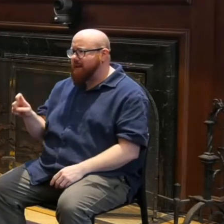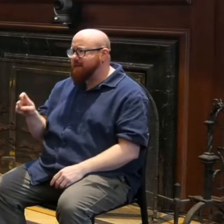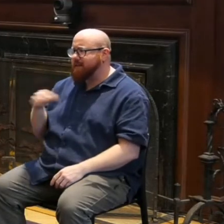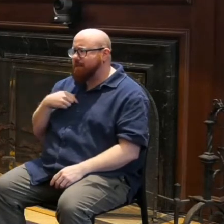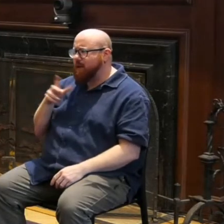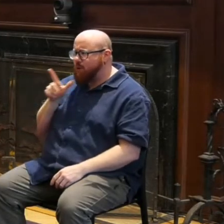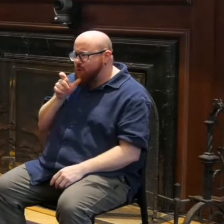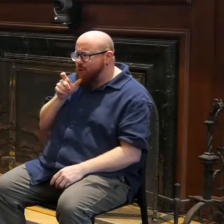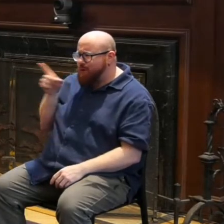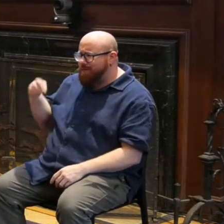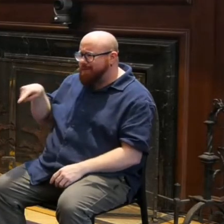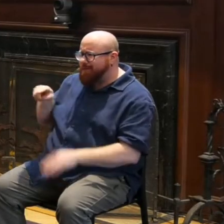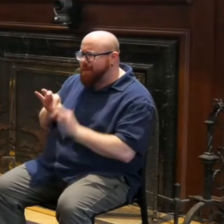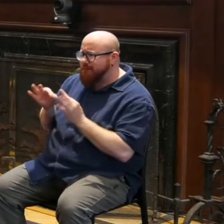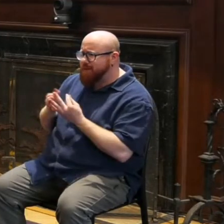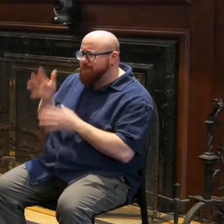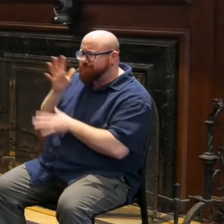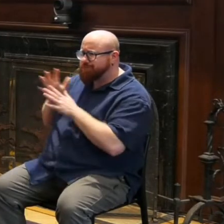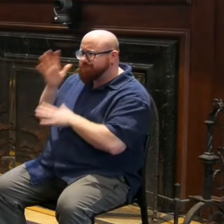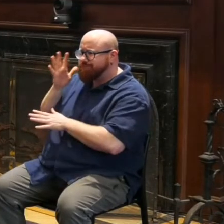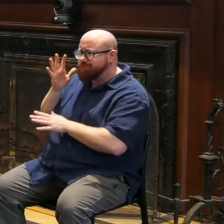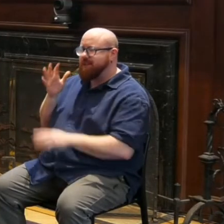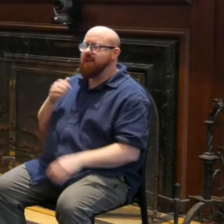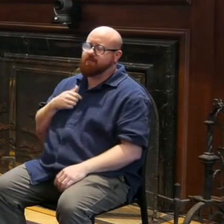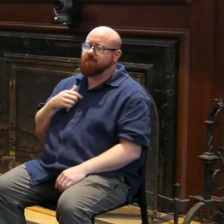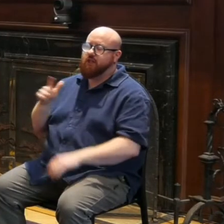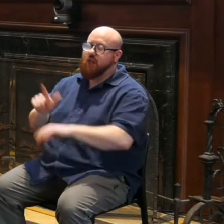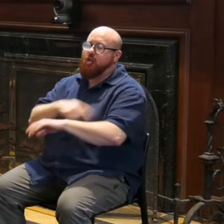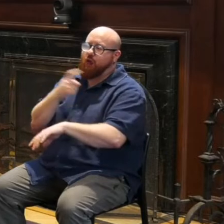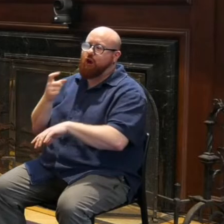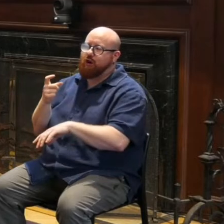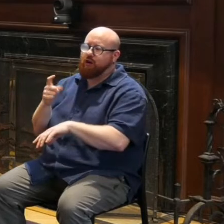So that's a long-term project.